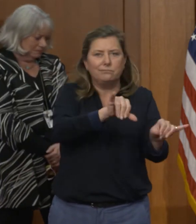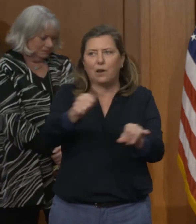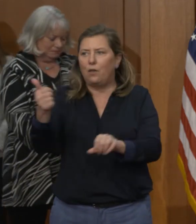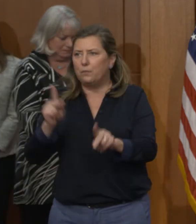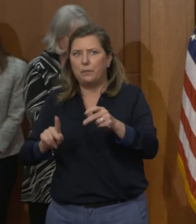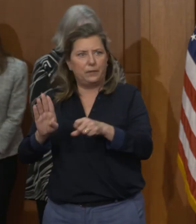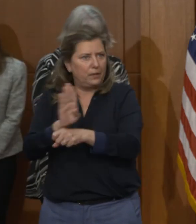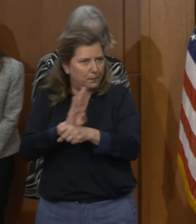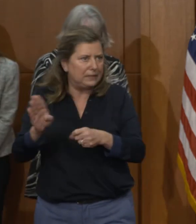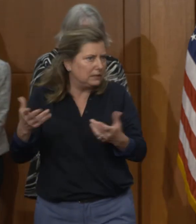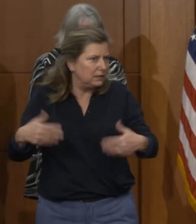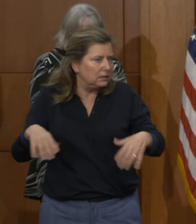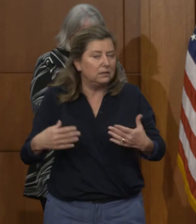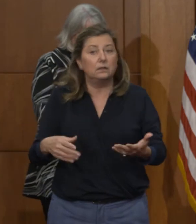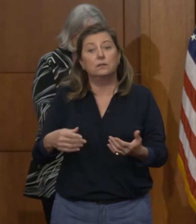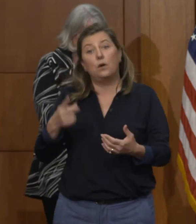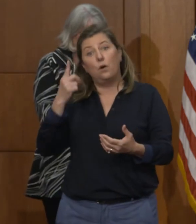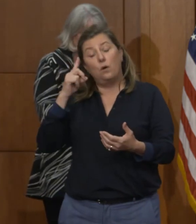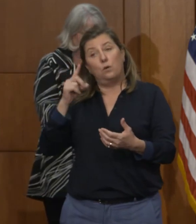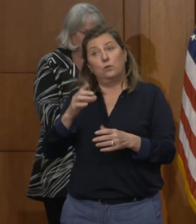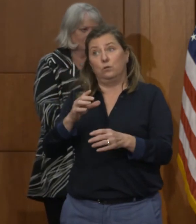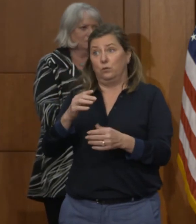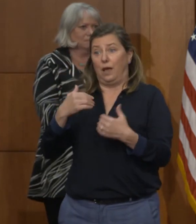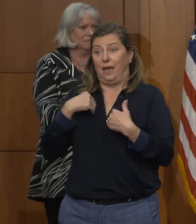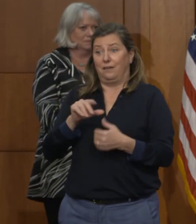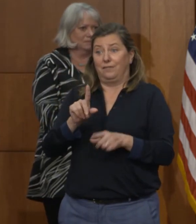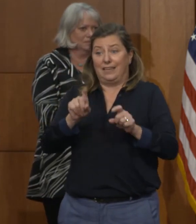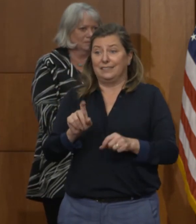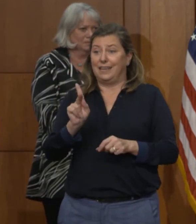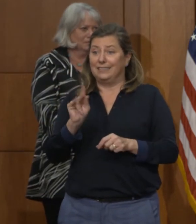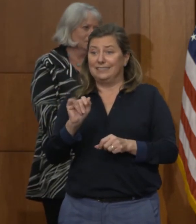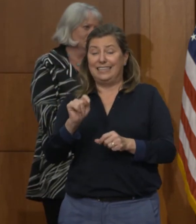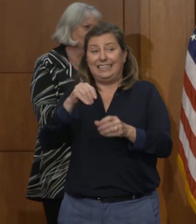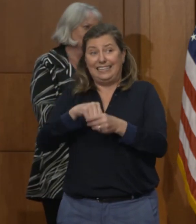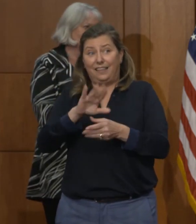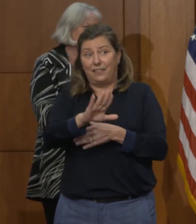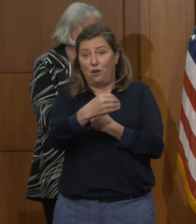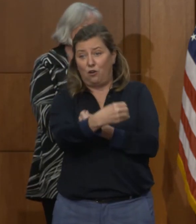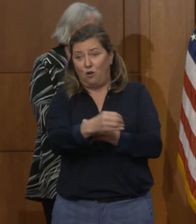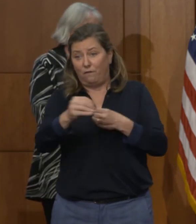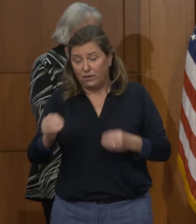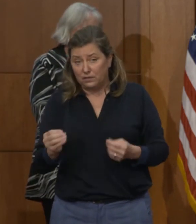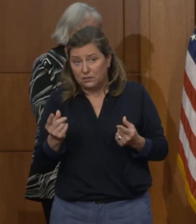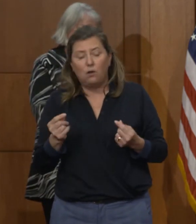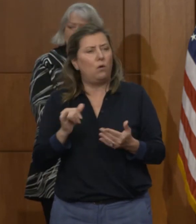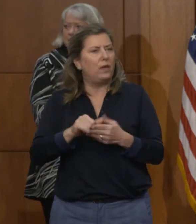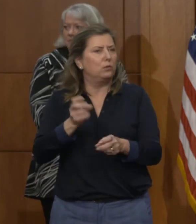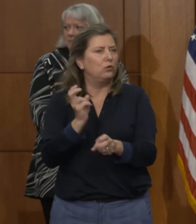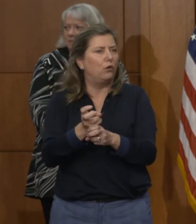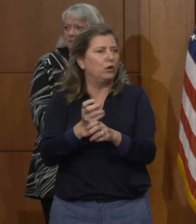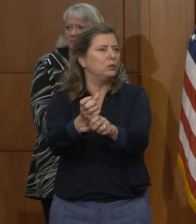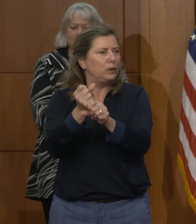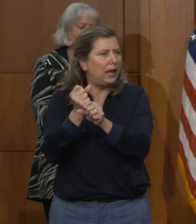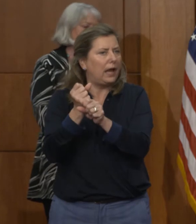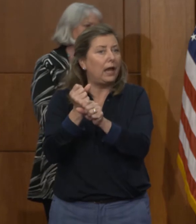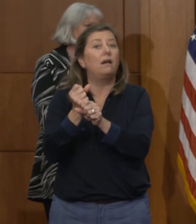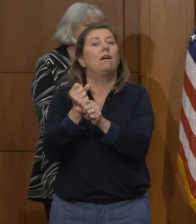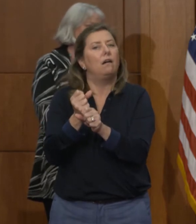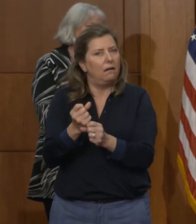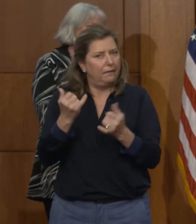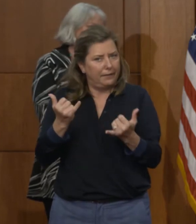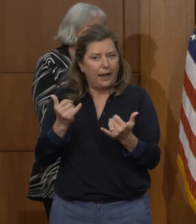very busy. So in order to get a test kit in their office was difficult. That's become a